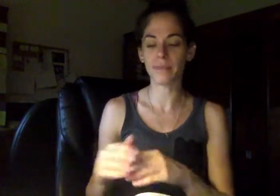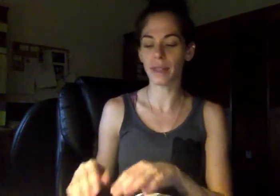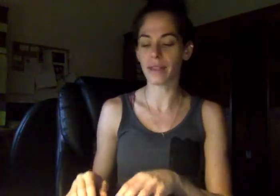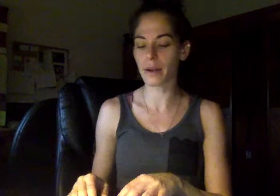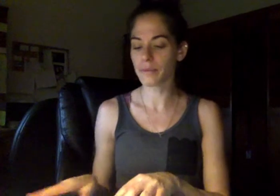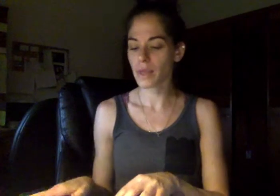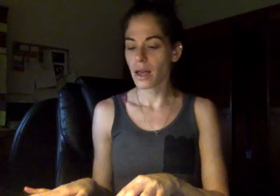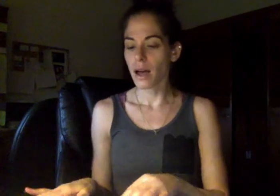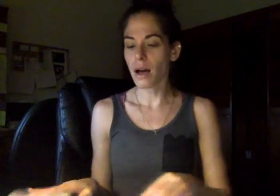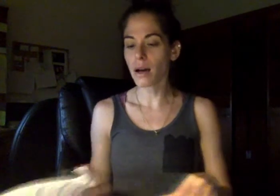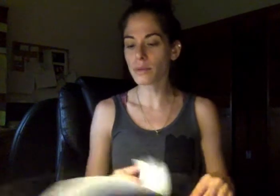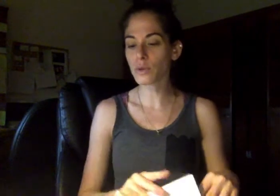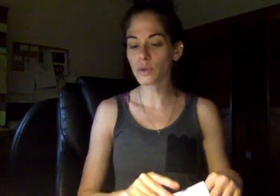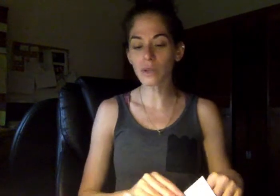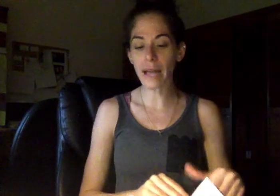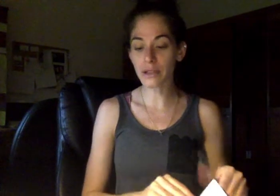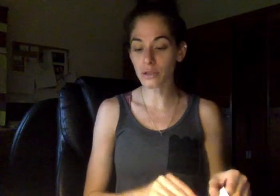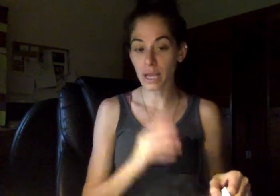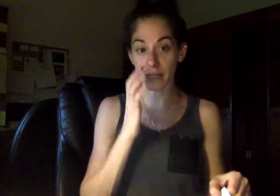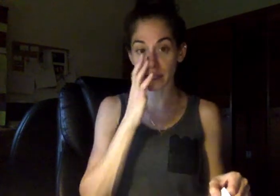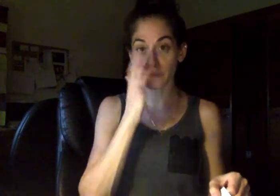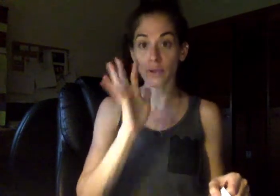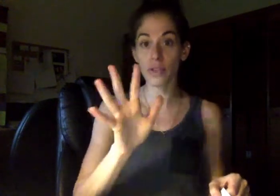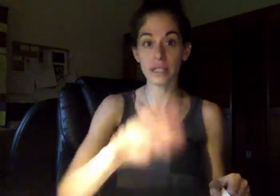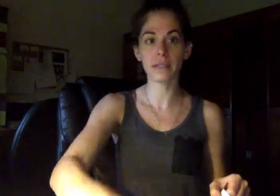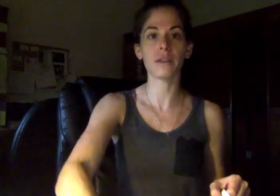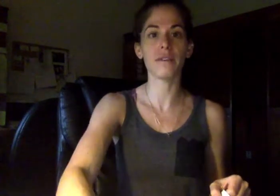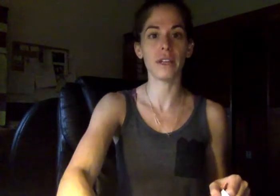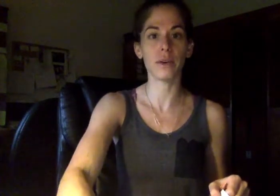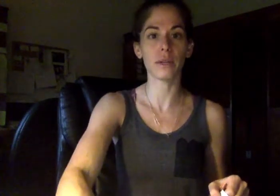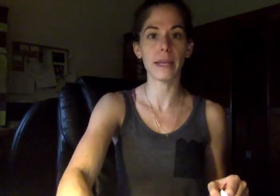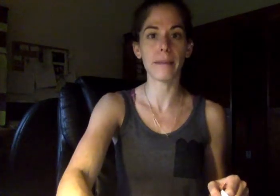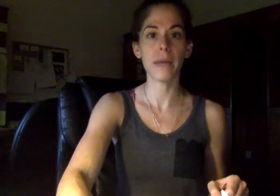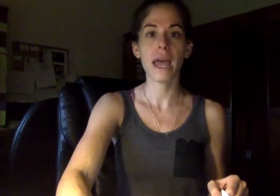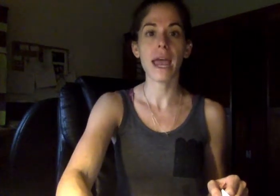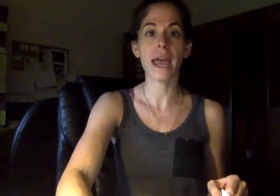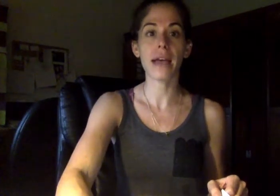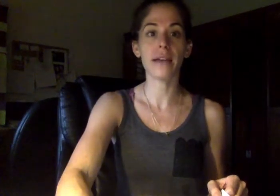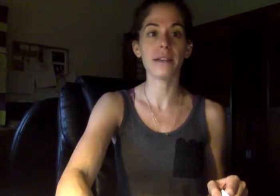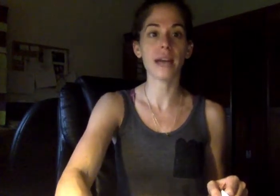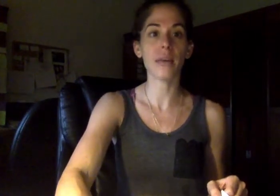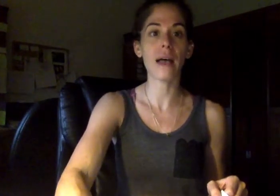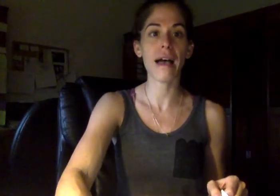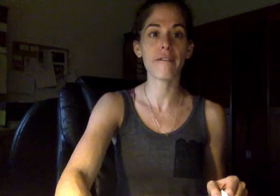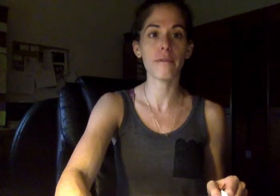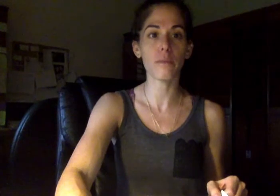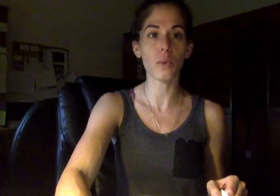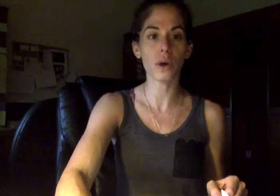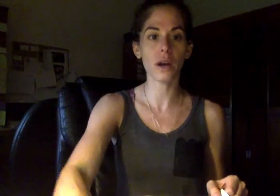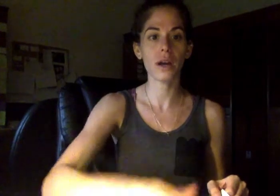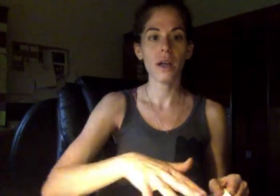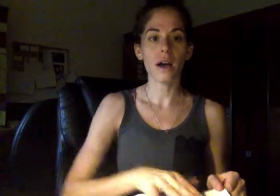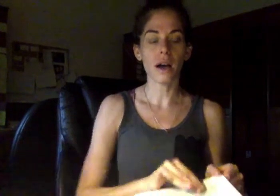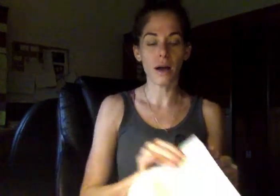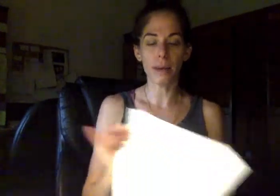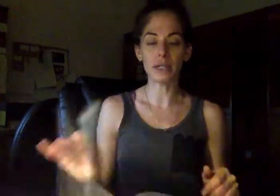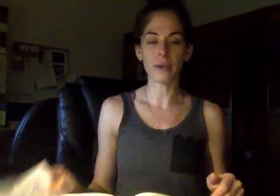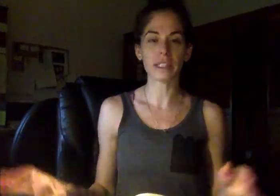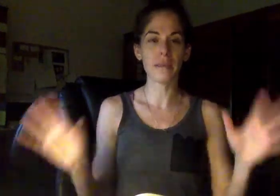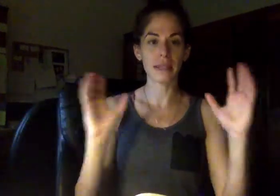there. So those are little exercises for this little video clip. And I will have more. I don't like to make these